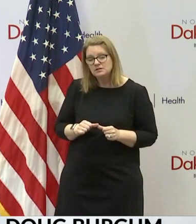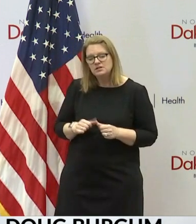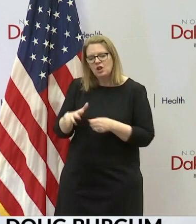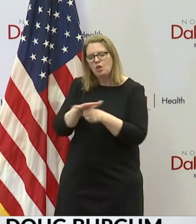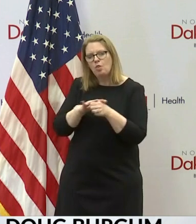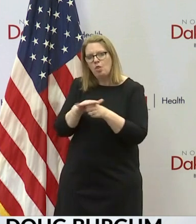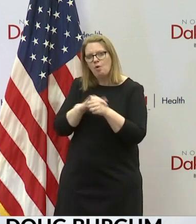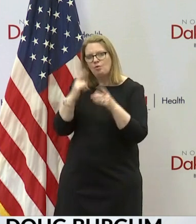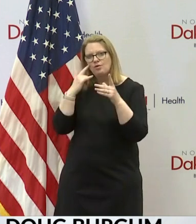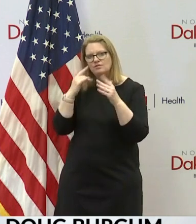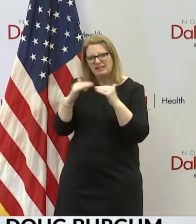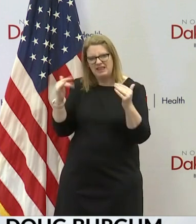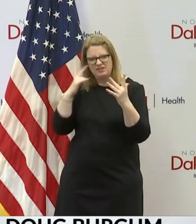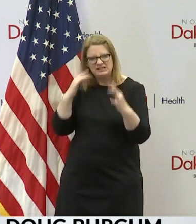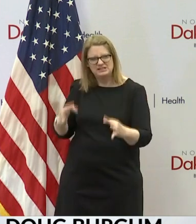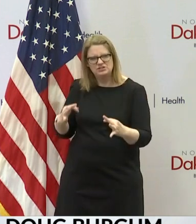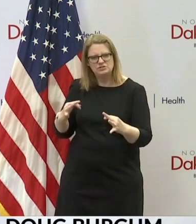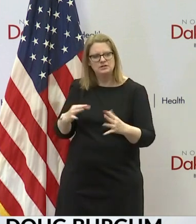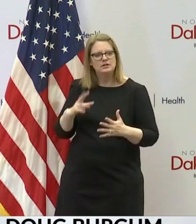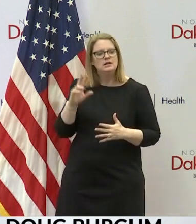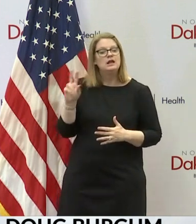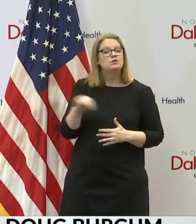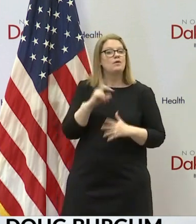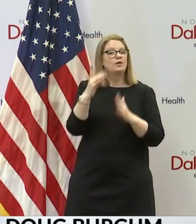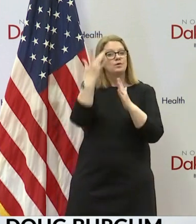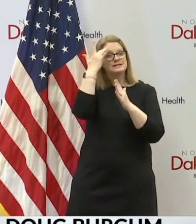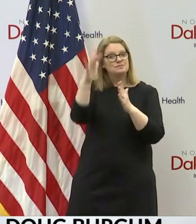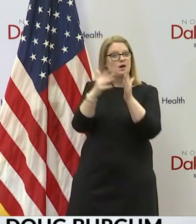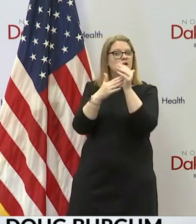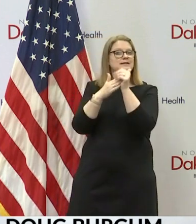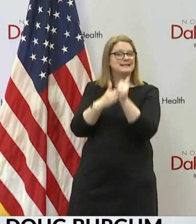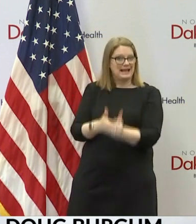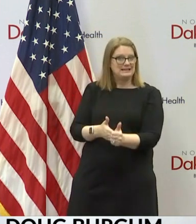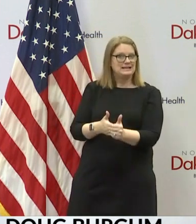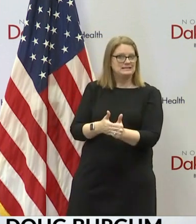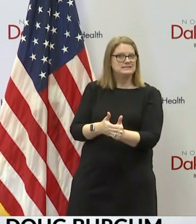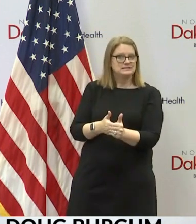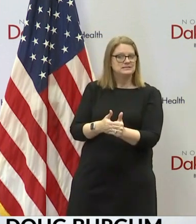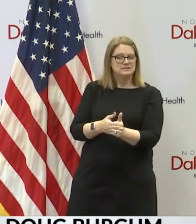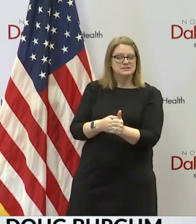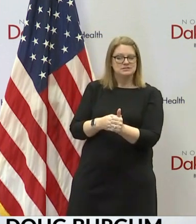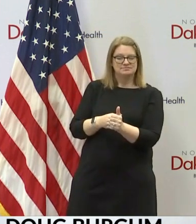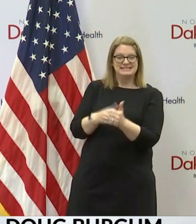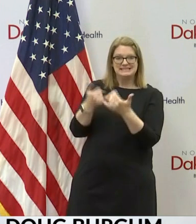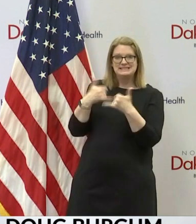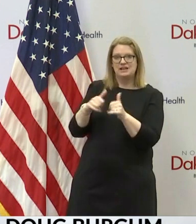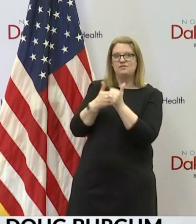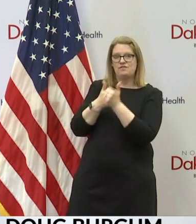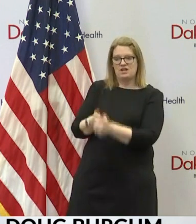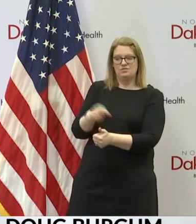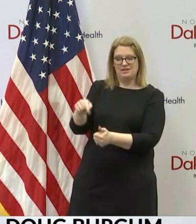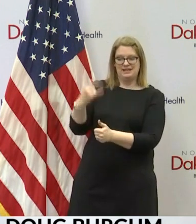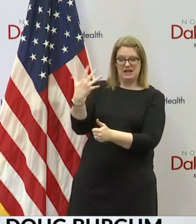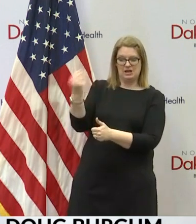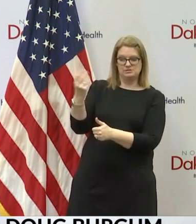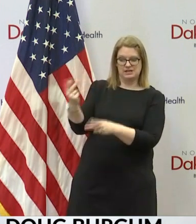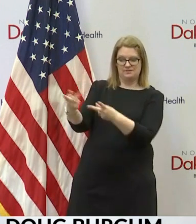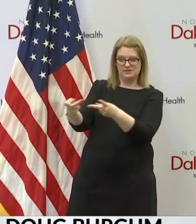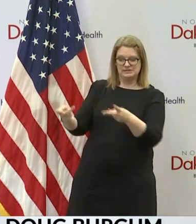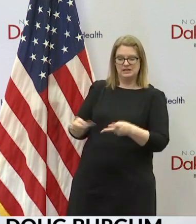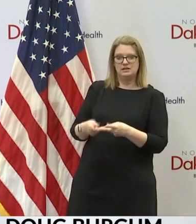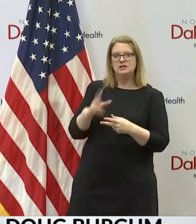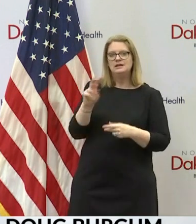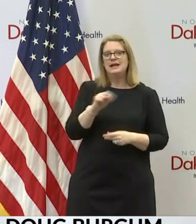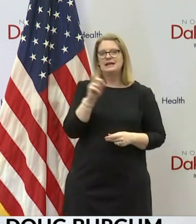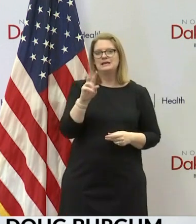level, and North Dakota SMART guidelines apply and should be followed for any outdoor facility, and you can find those guidelines